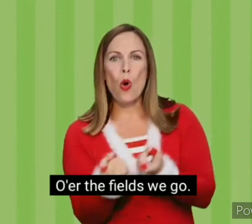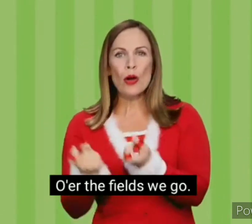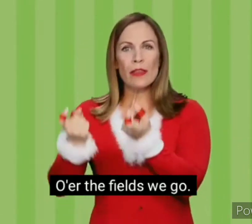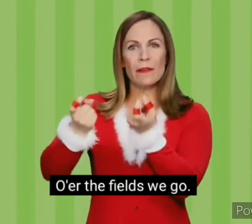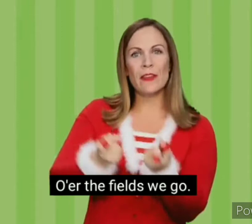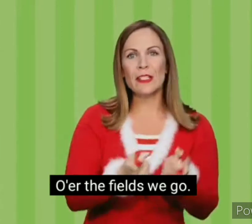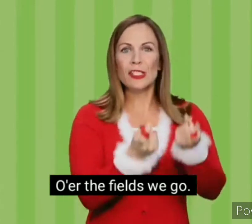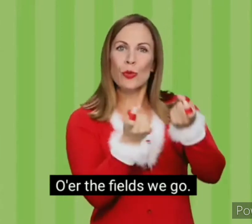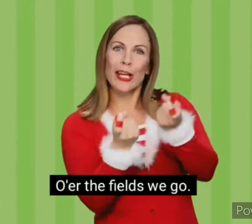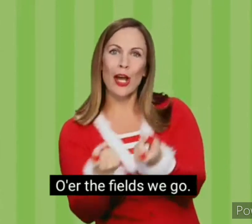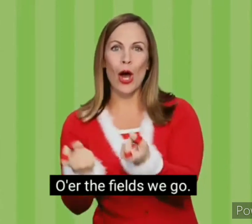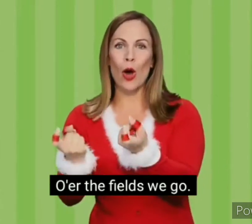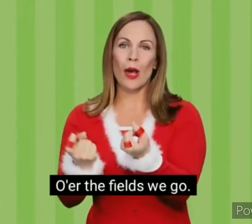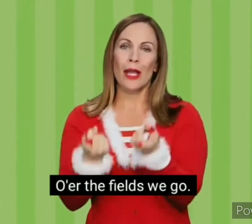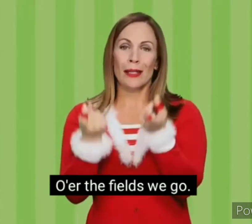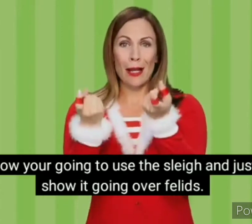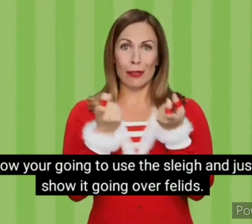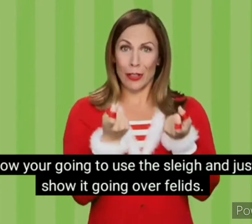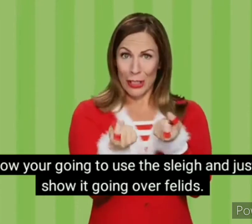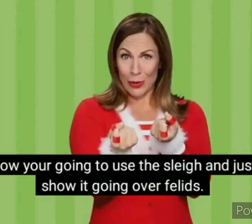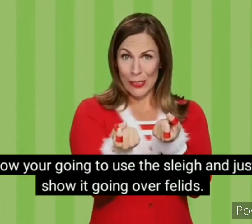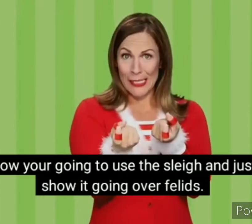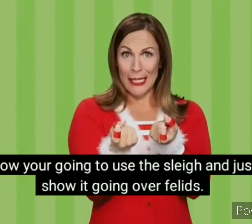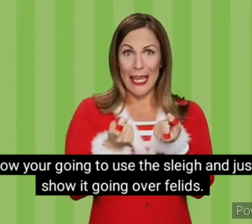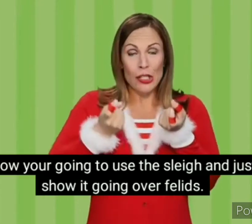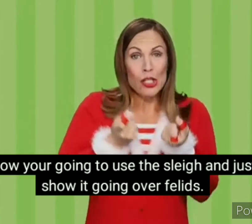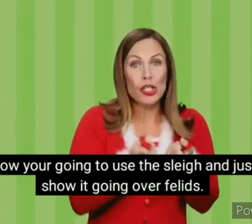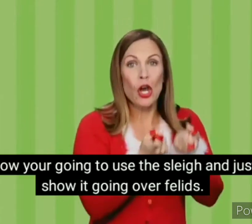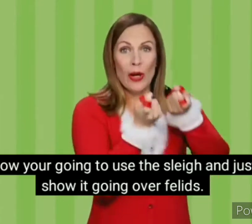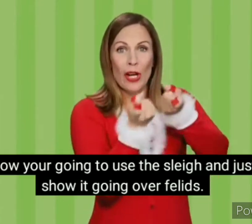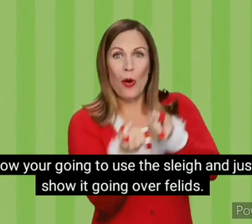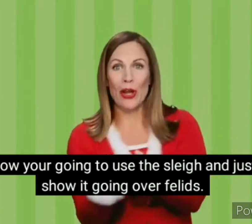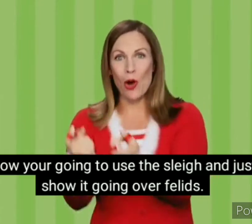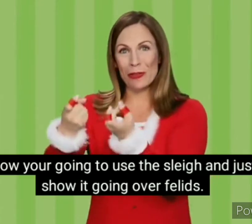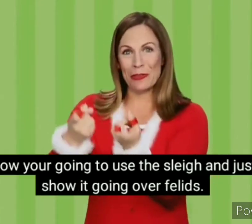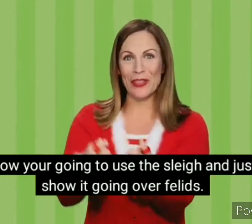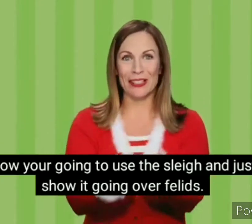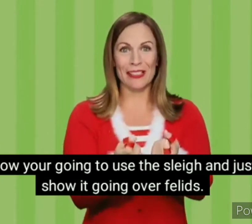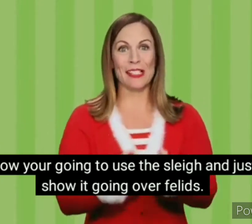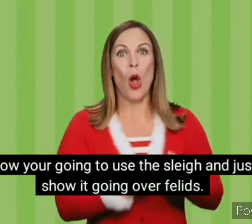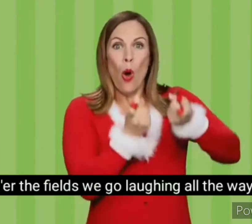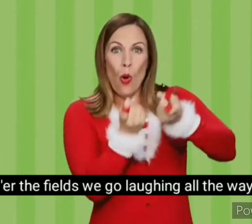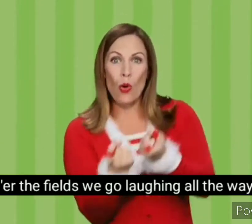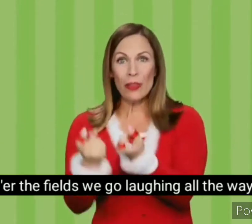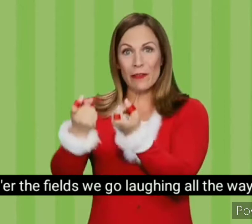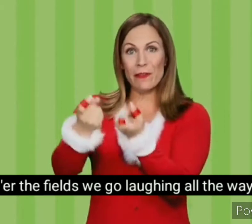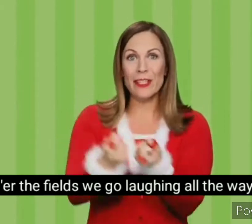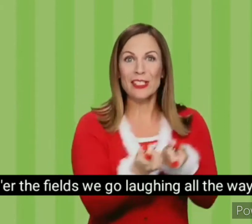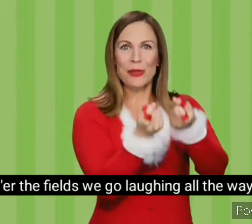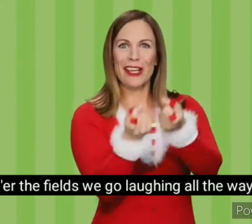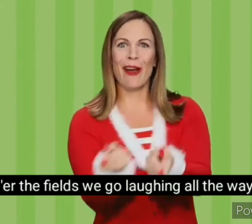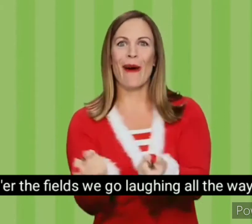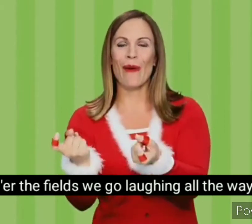around you. What more is you looking for? Under the sea, under the